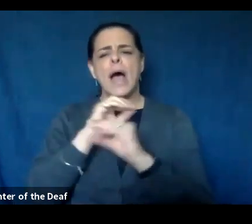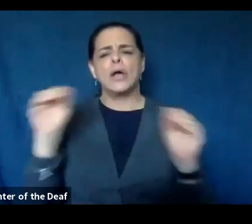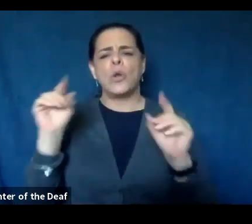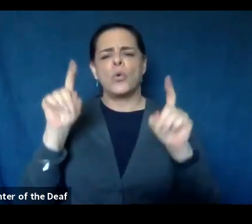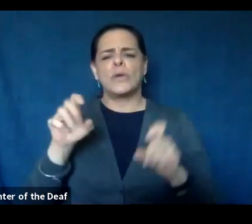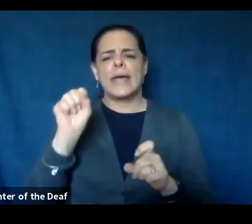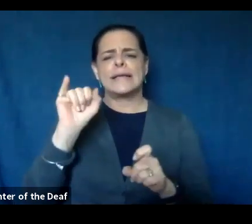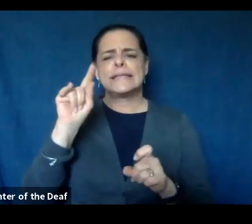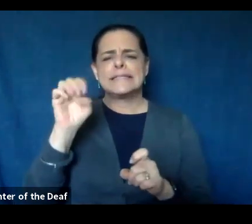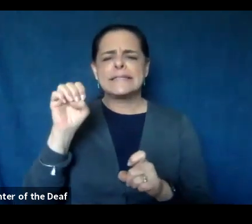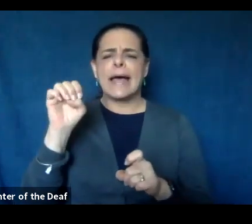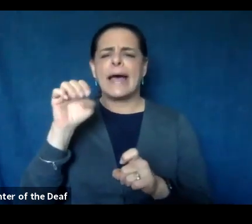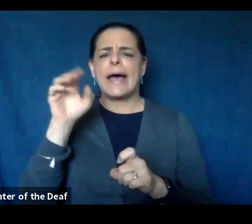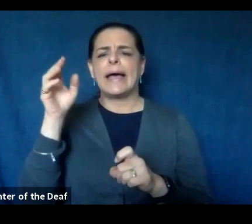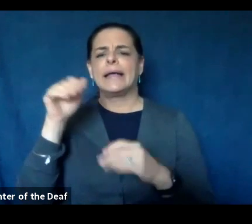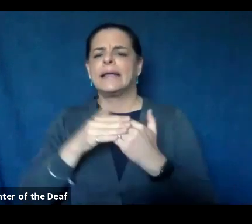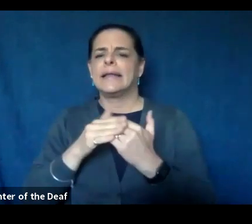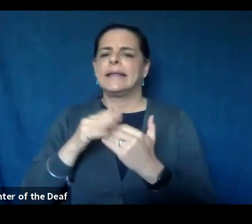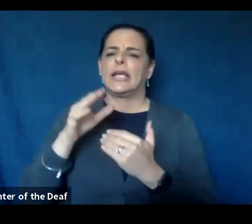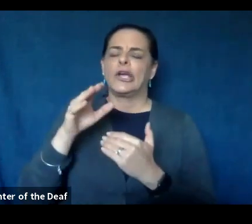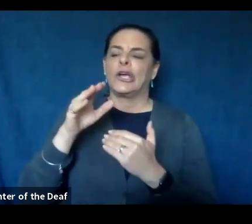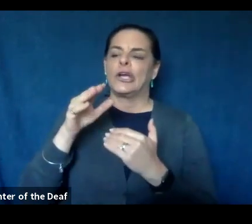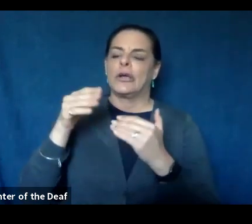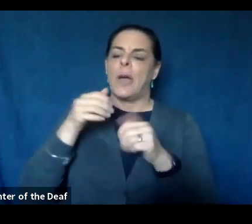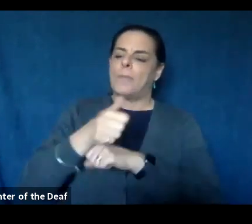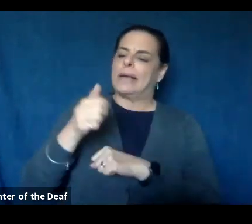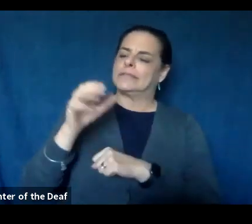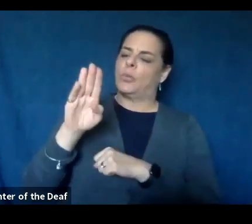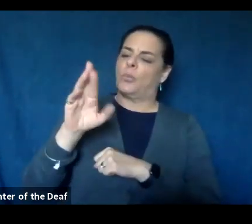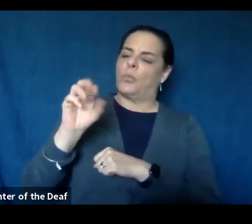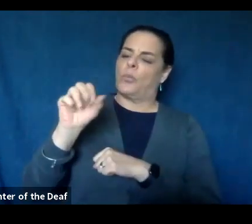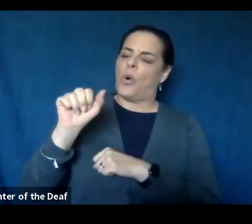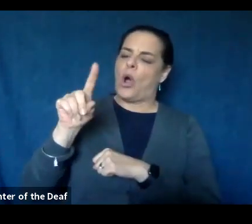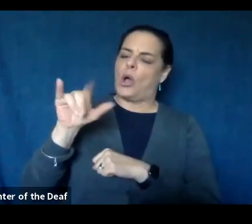of the Broadway/Chapman Highway line?